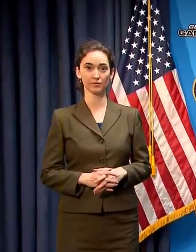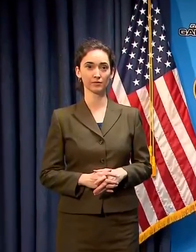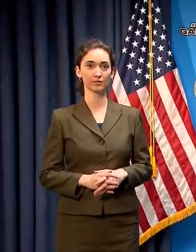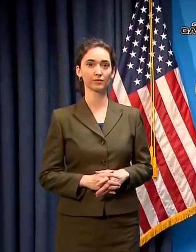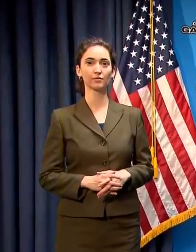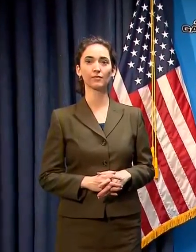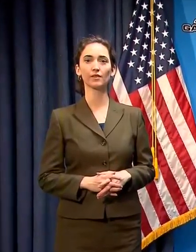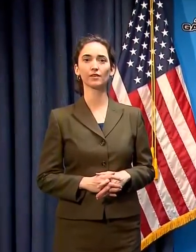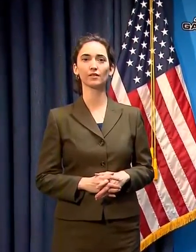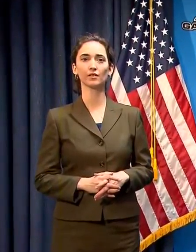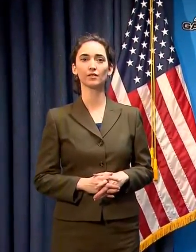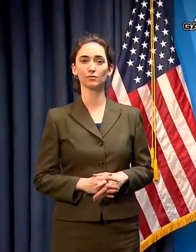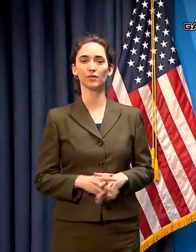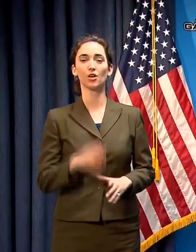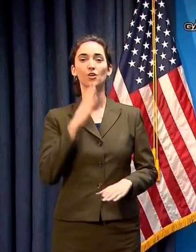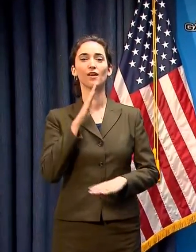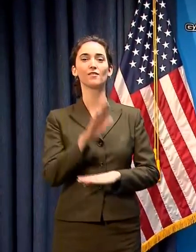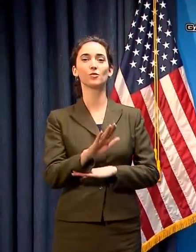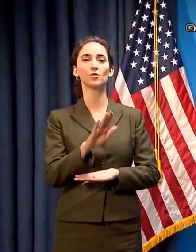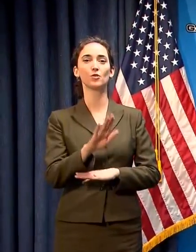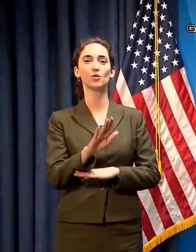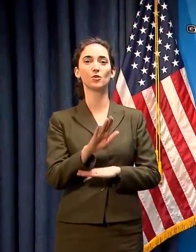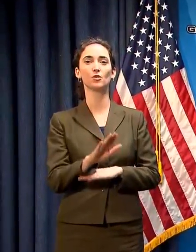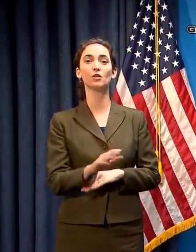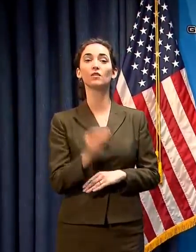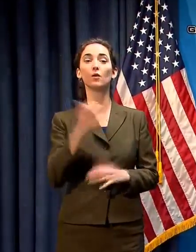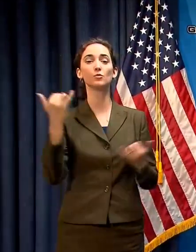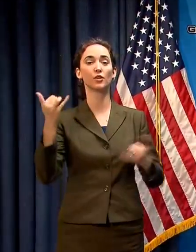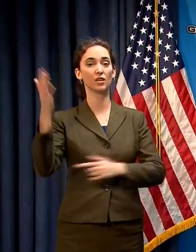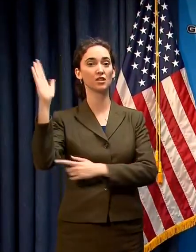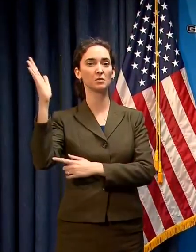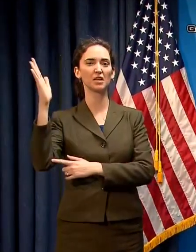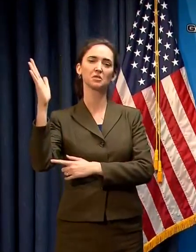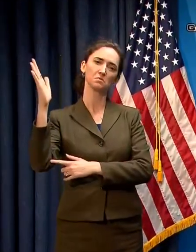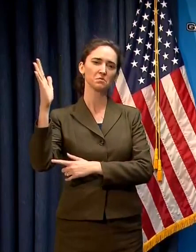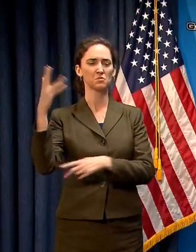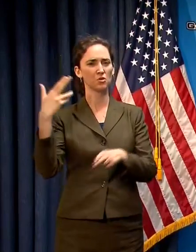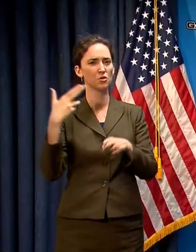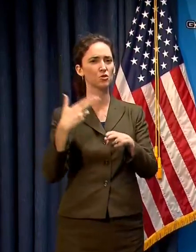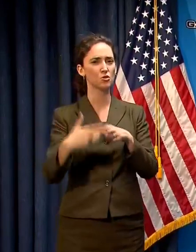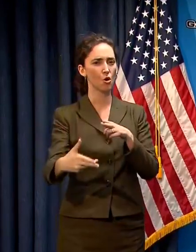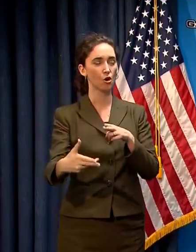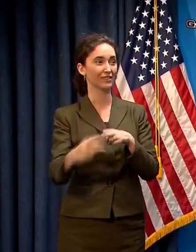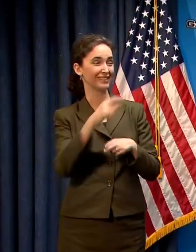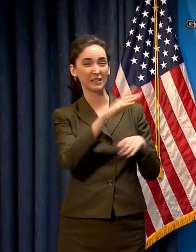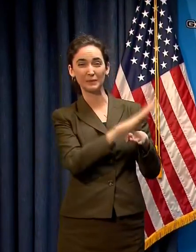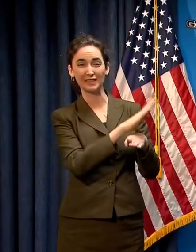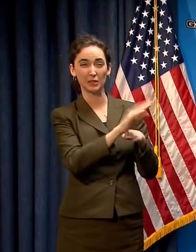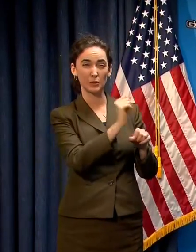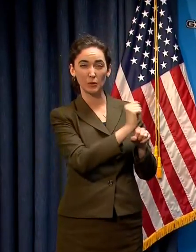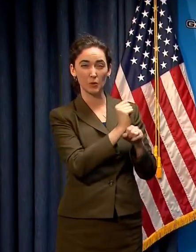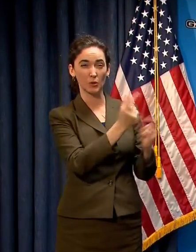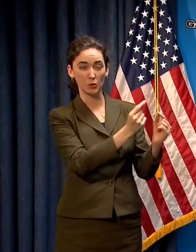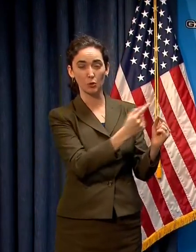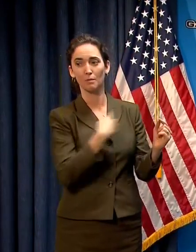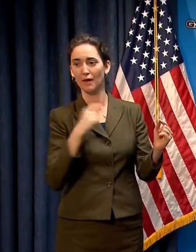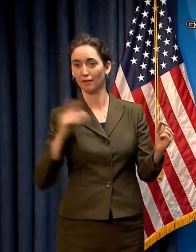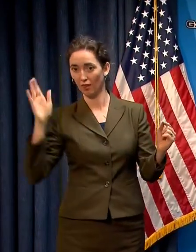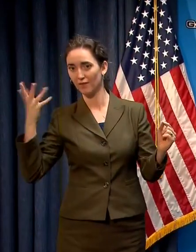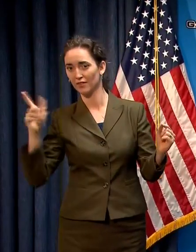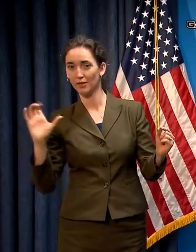Today's remarks will be relatively brief. We got a lot of work going on, things that I got to get back